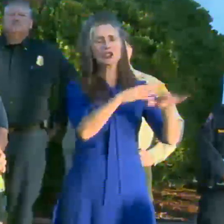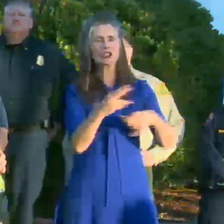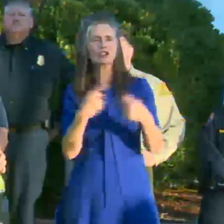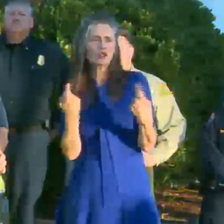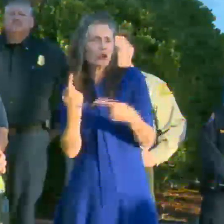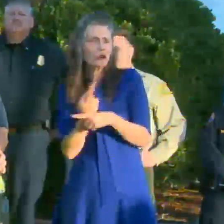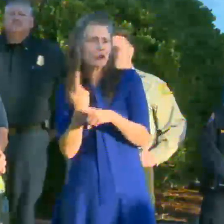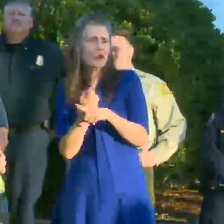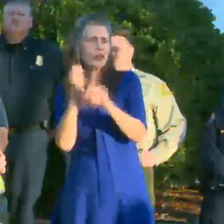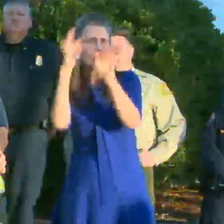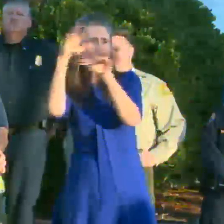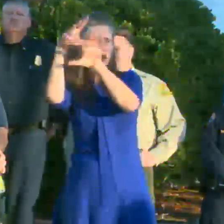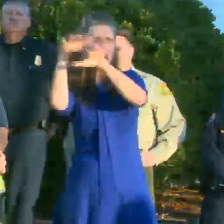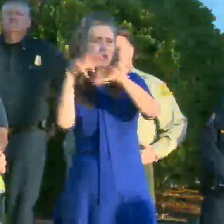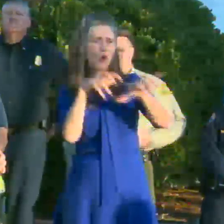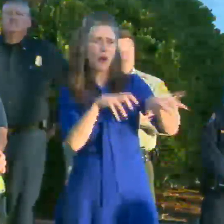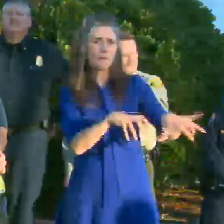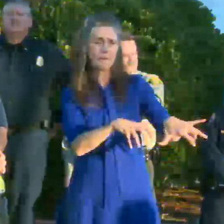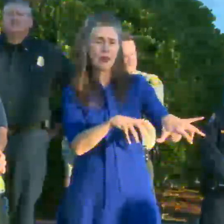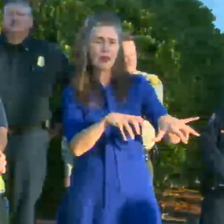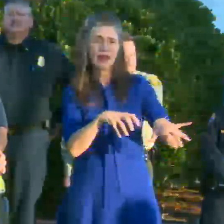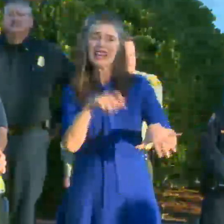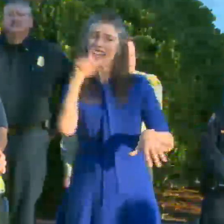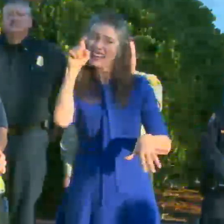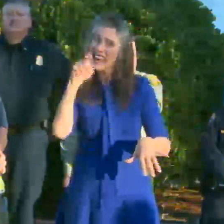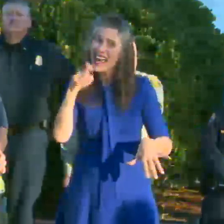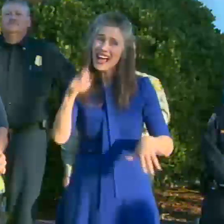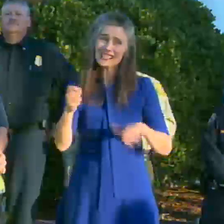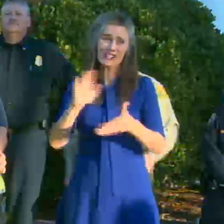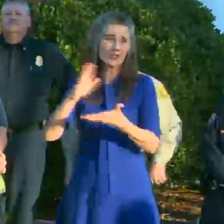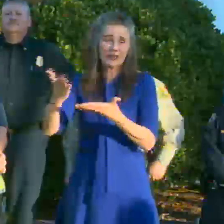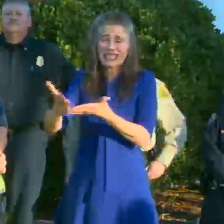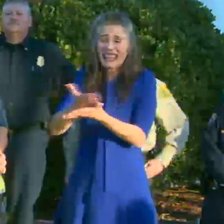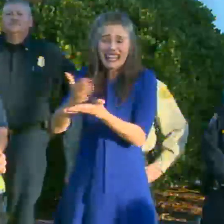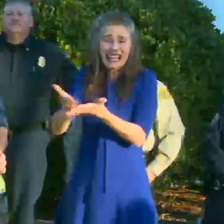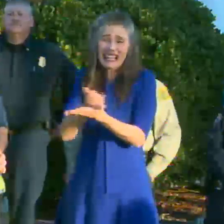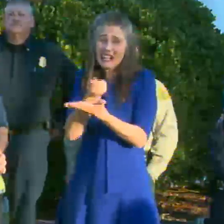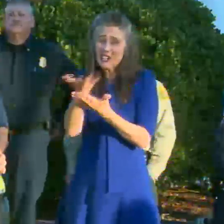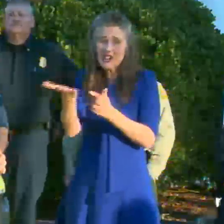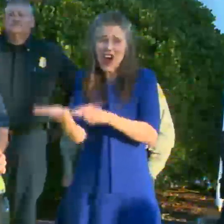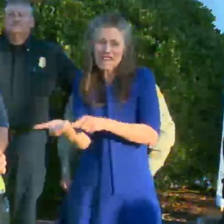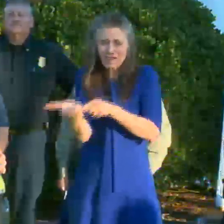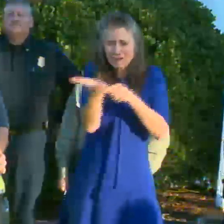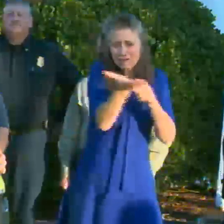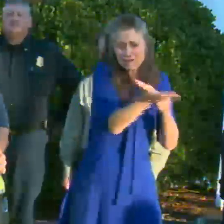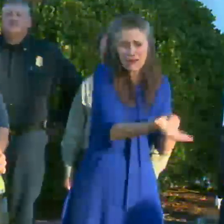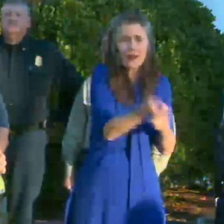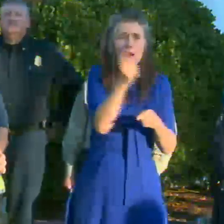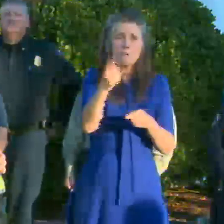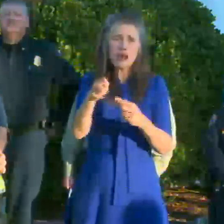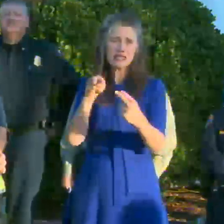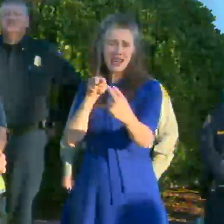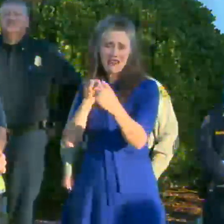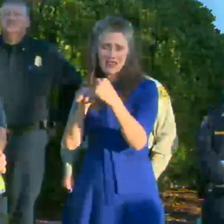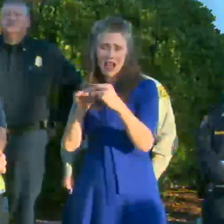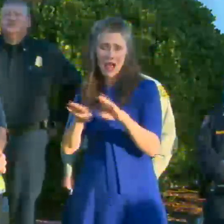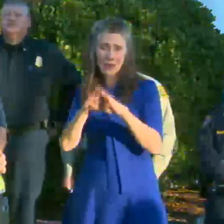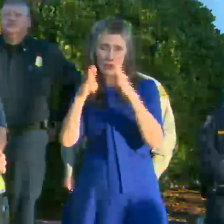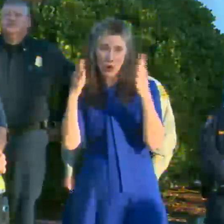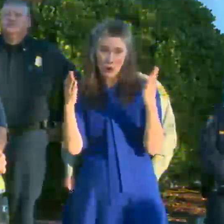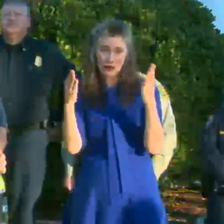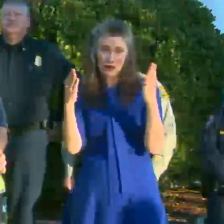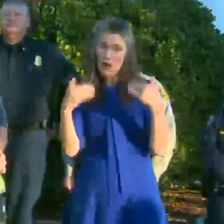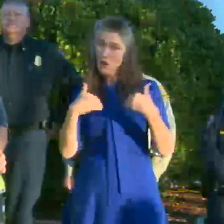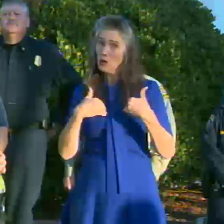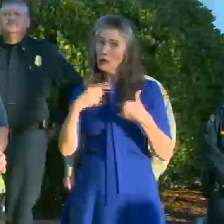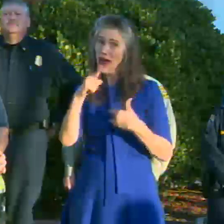emphasize this material has to be cleared off. We have to get the highways open. We are going to have hundreds of trucks in this